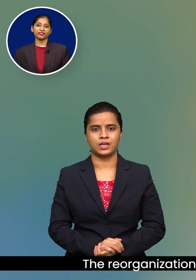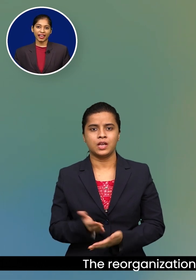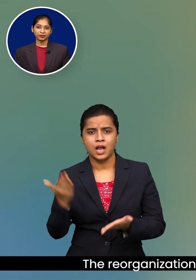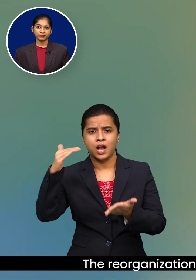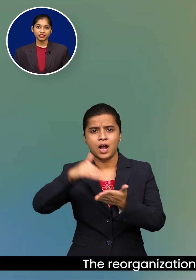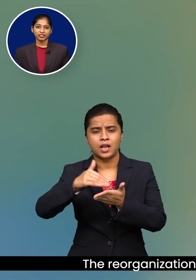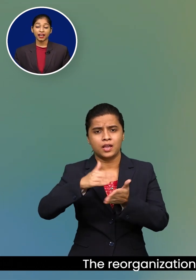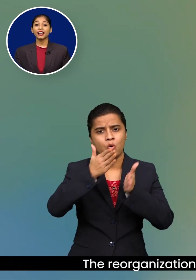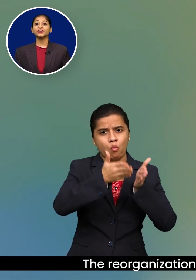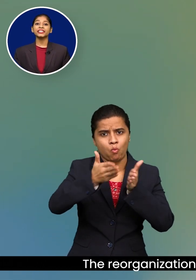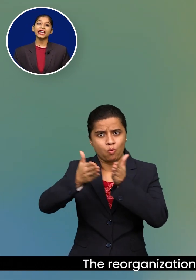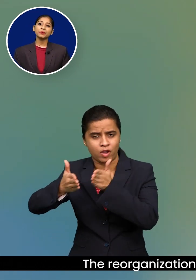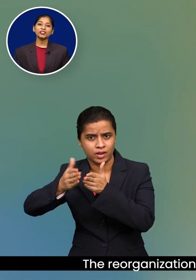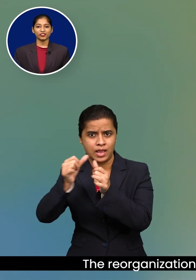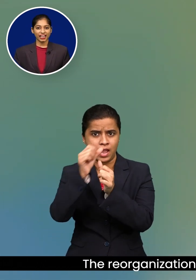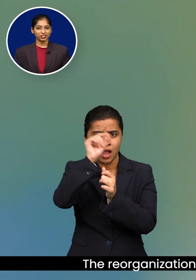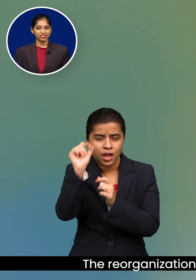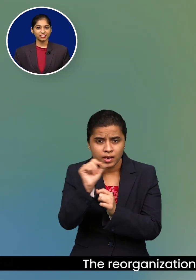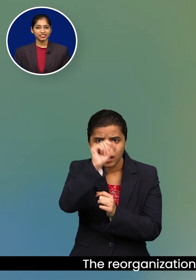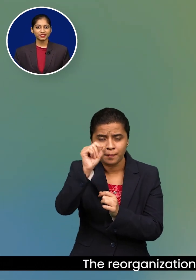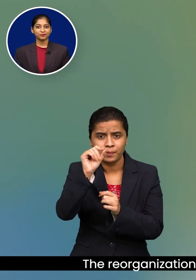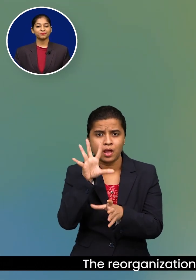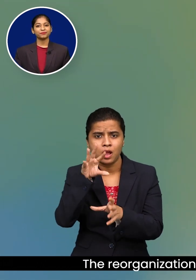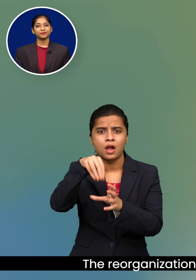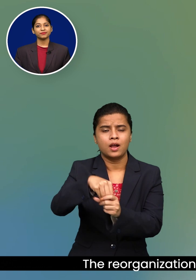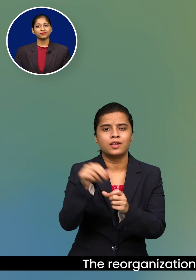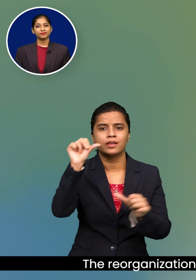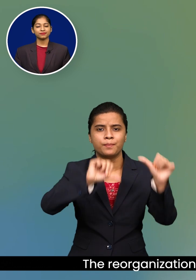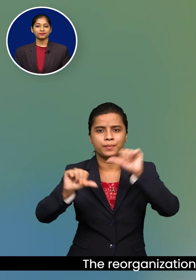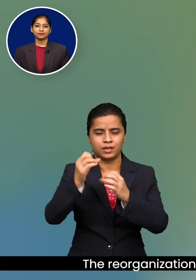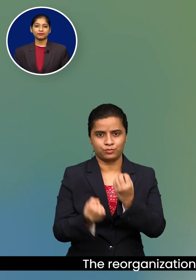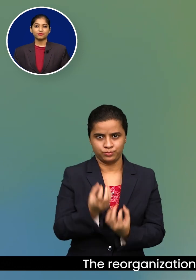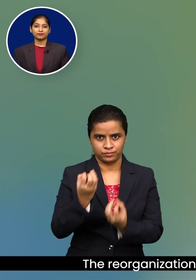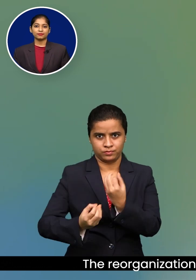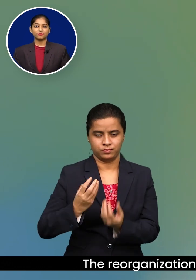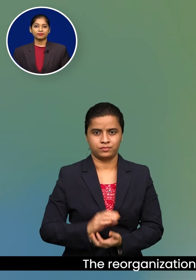Reorganization of atoms occur in chemical reactions.